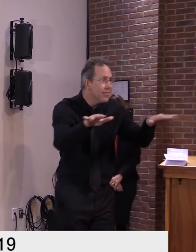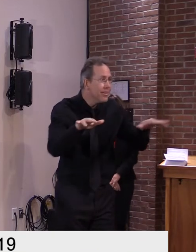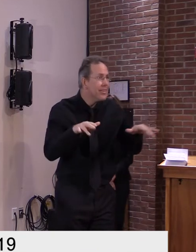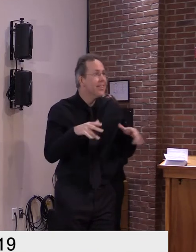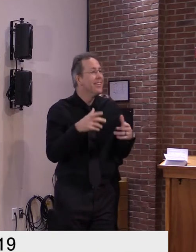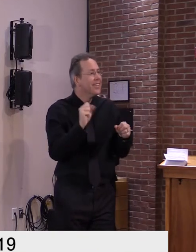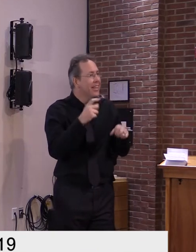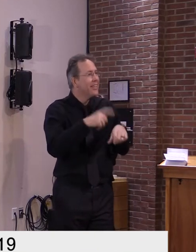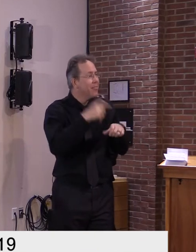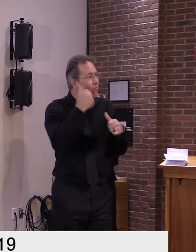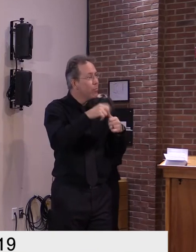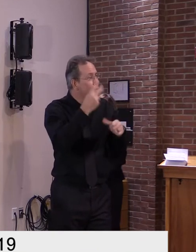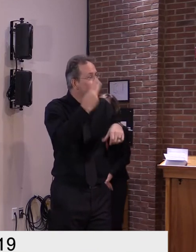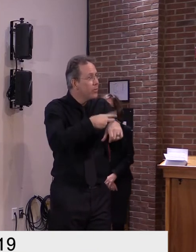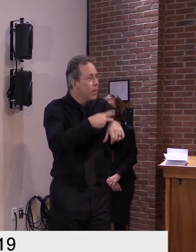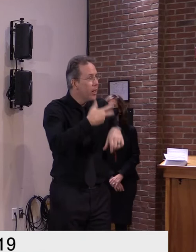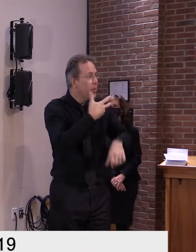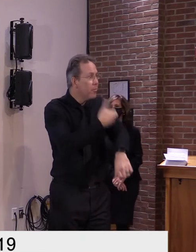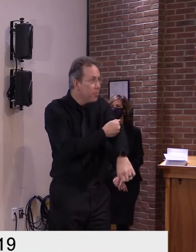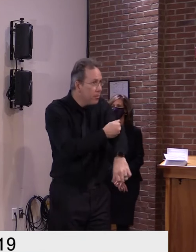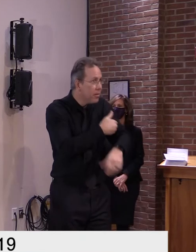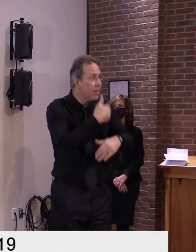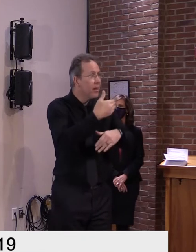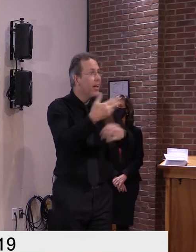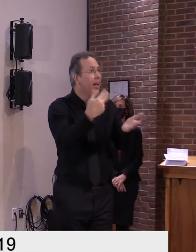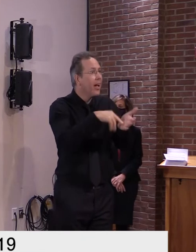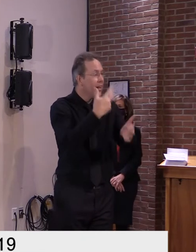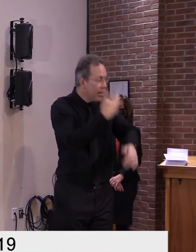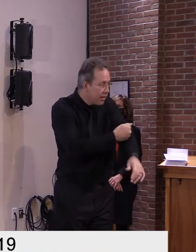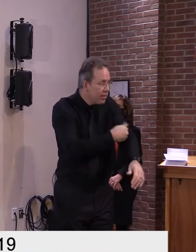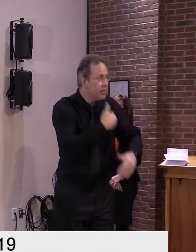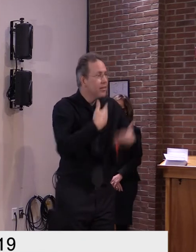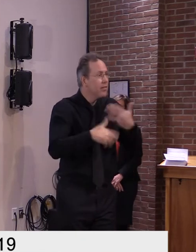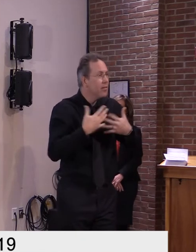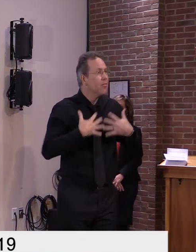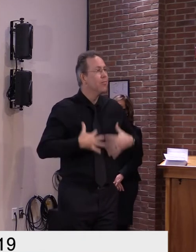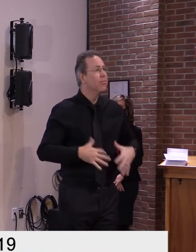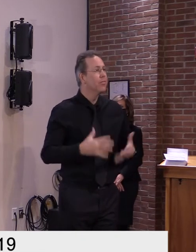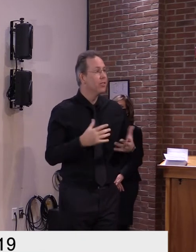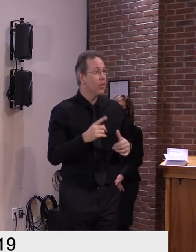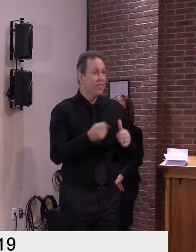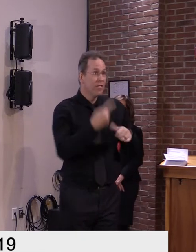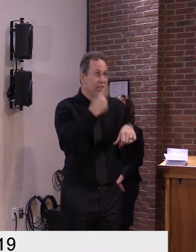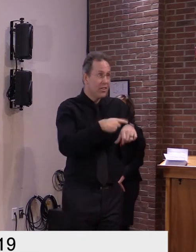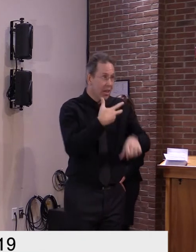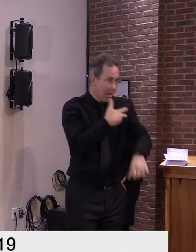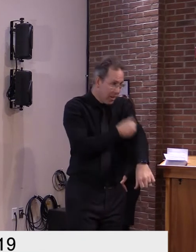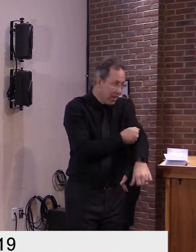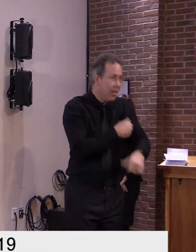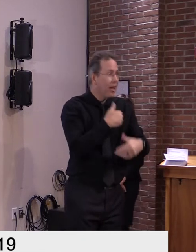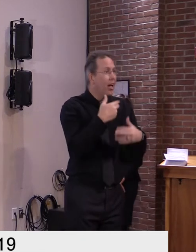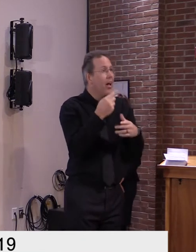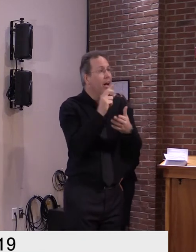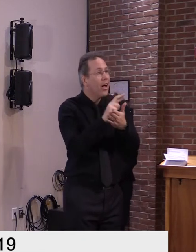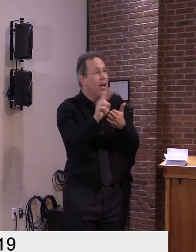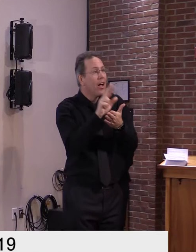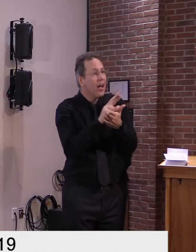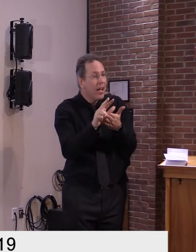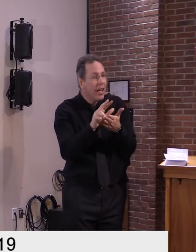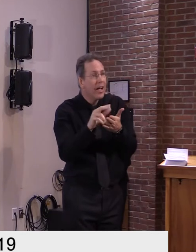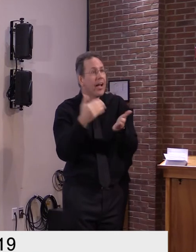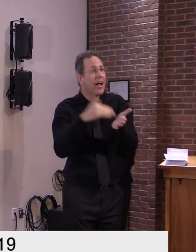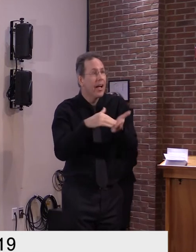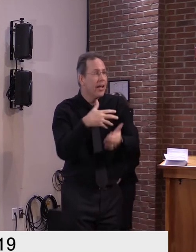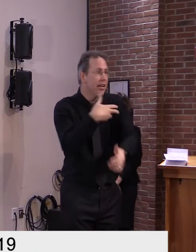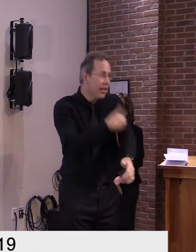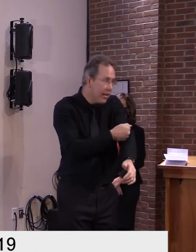So from the time you have your first shot to the time you're truly in a safe state, so